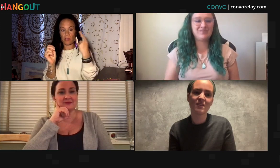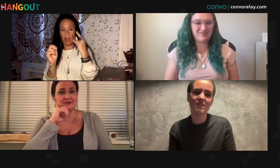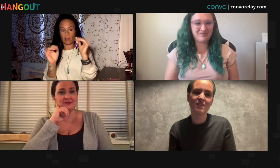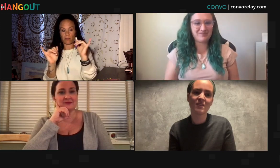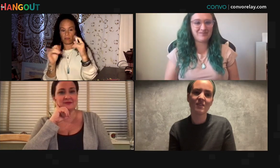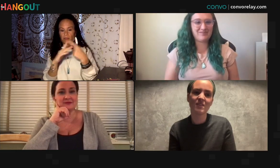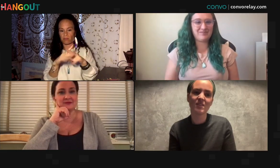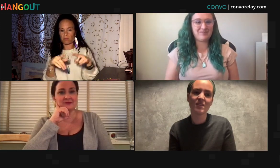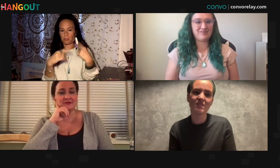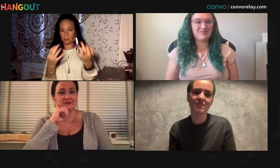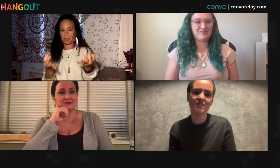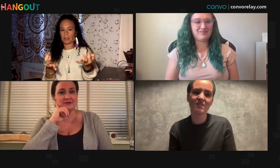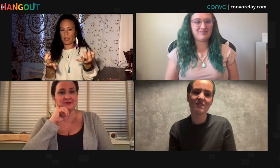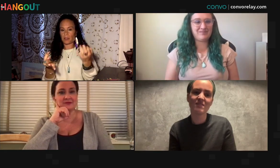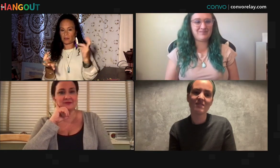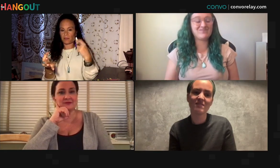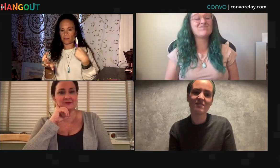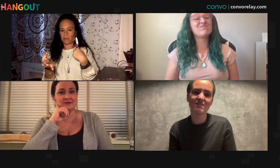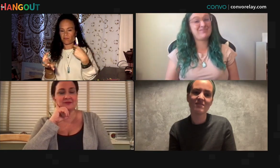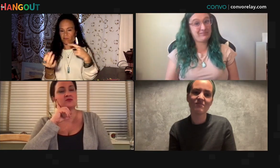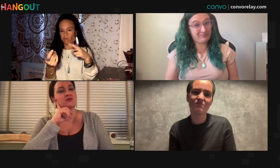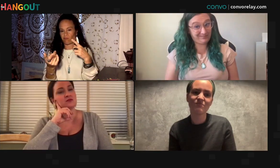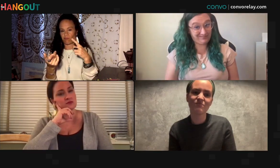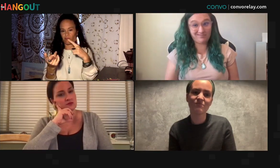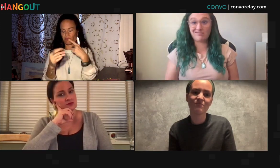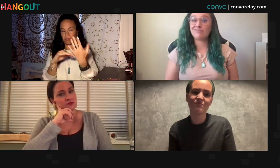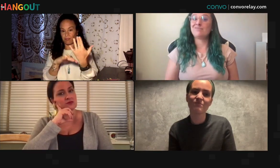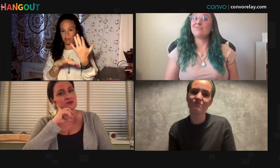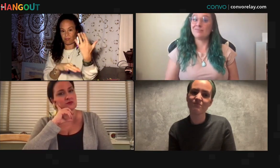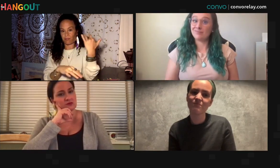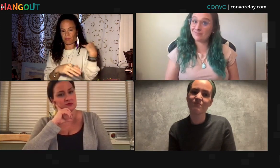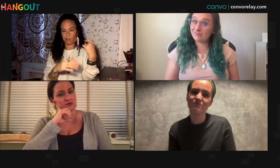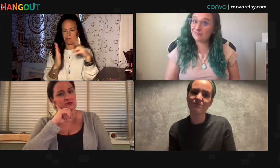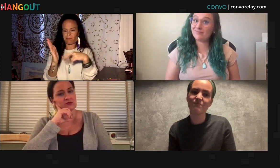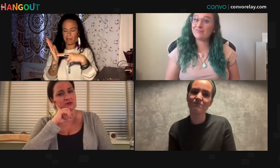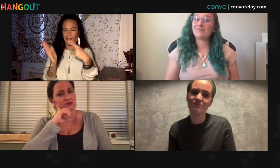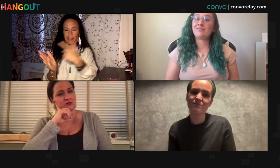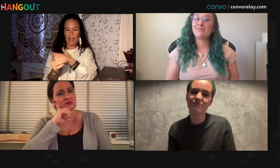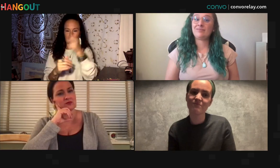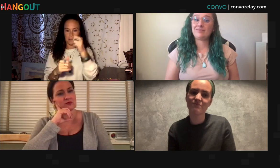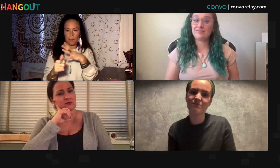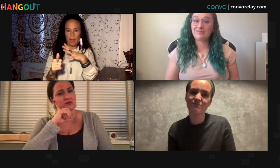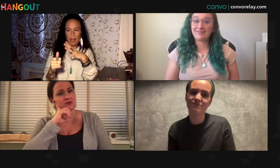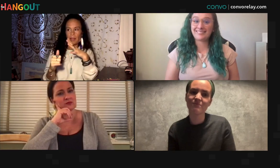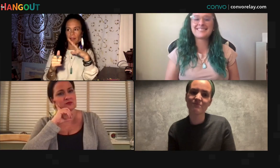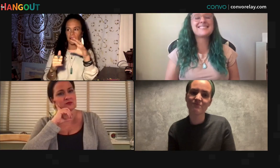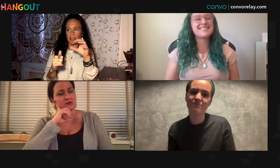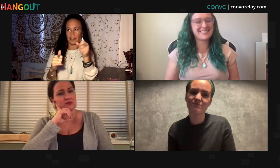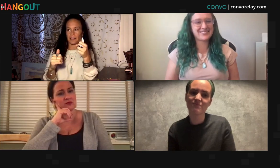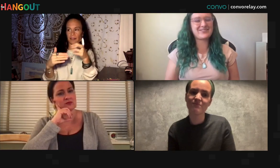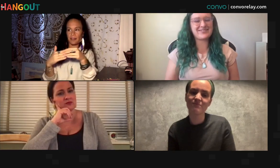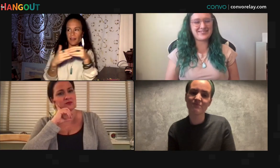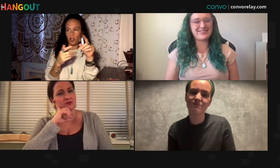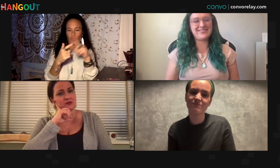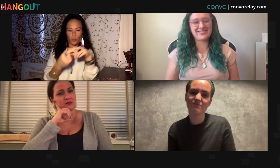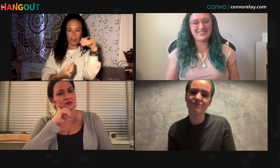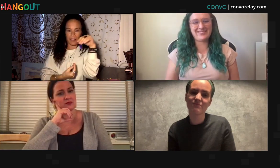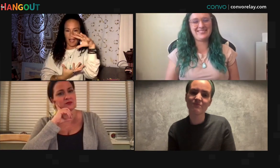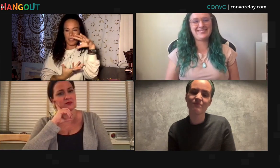I started realizing was by meditating a long time ago. It was a